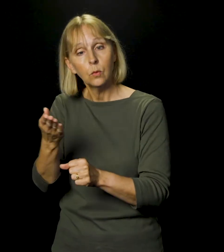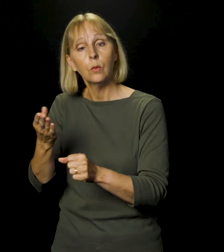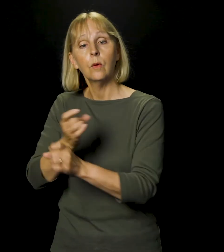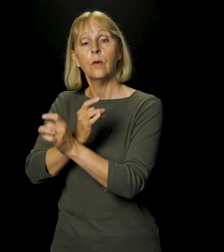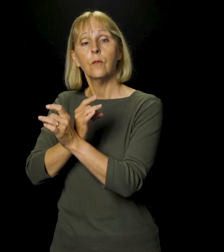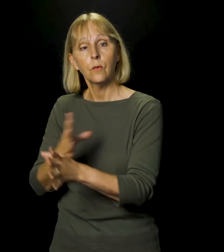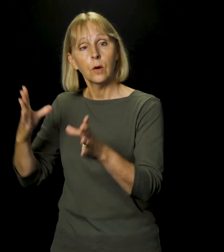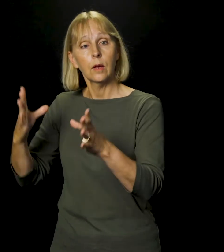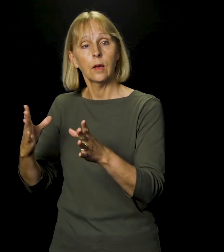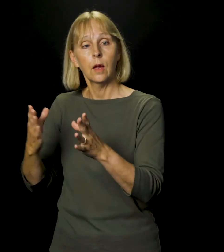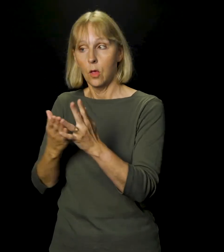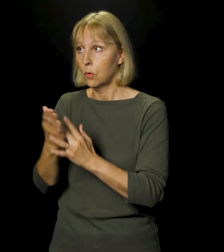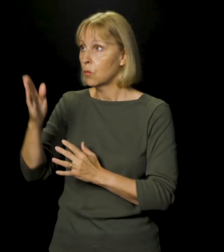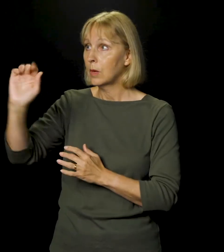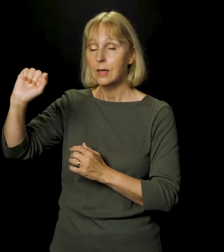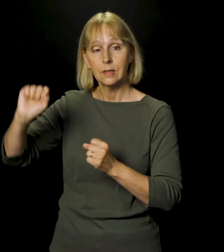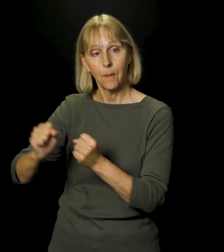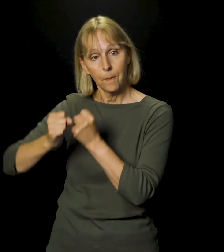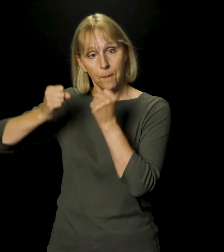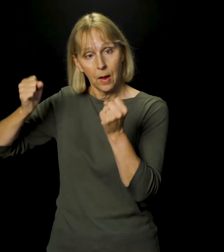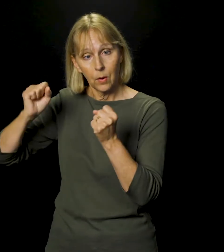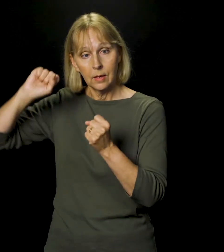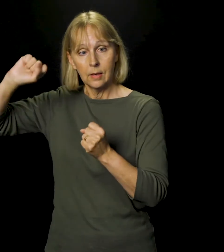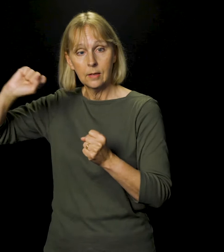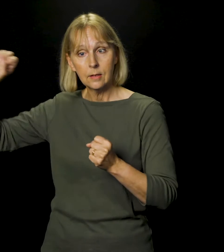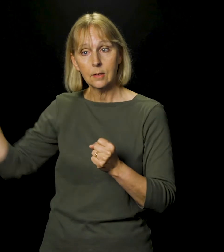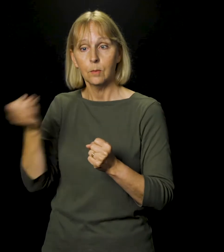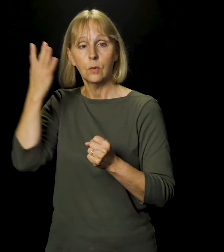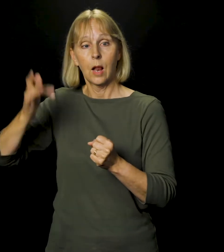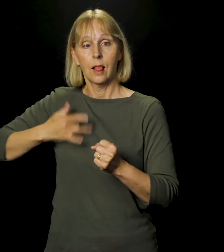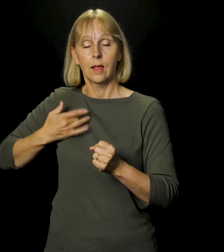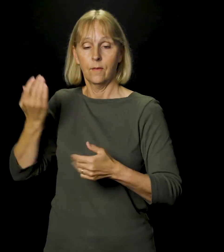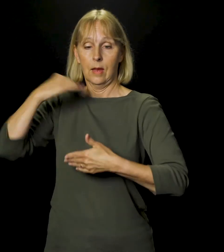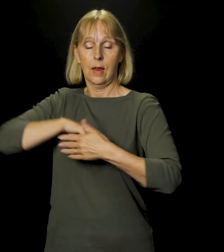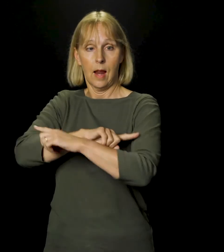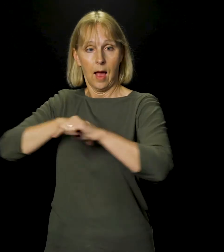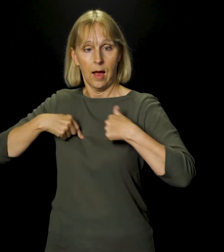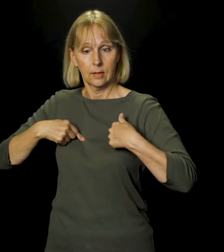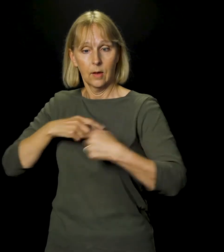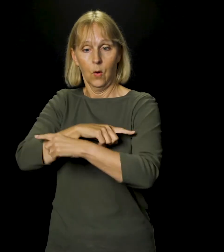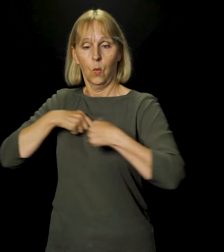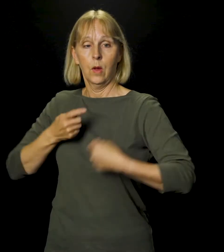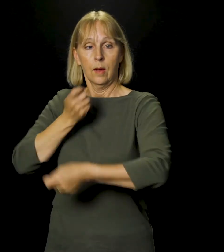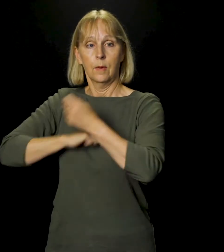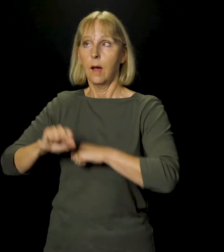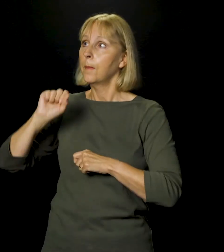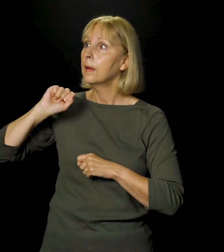will, by the power of his Spirit living in us, create us into the people that he desires us to be.